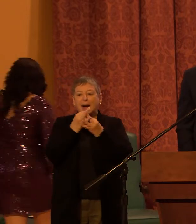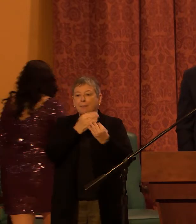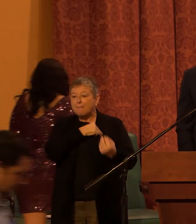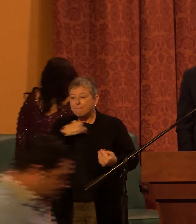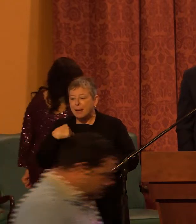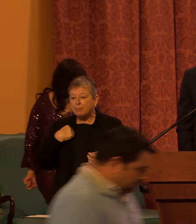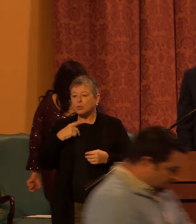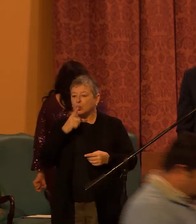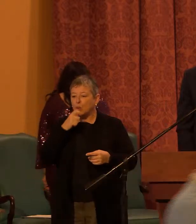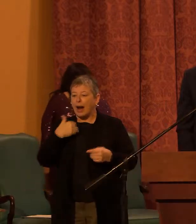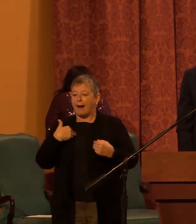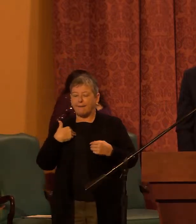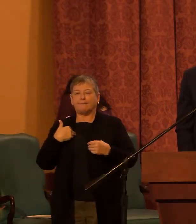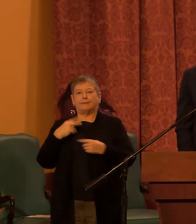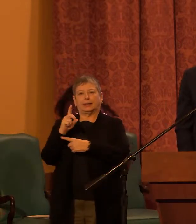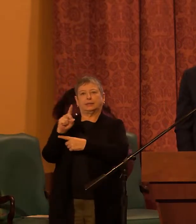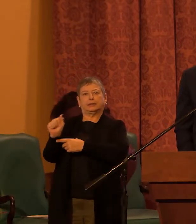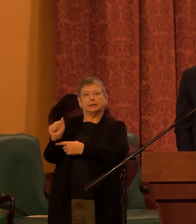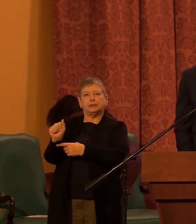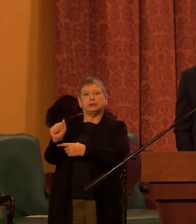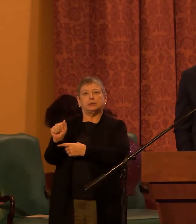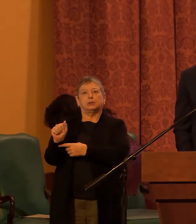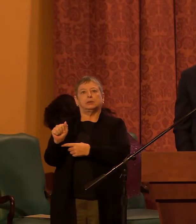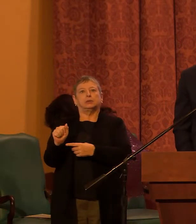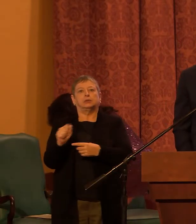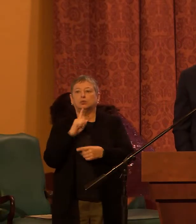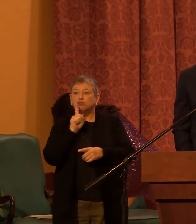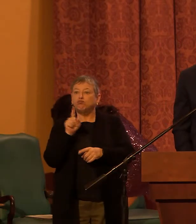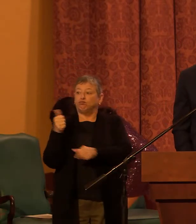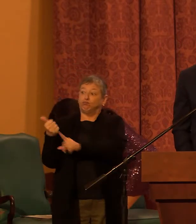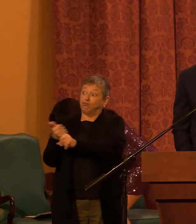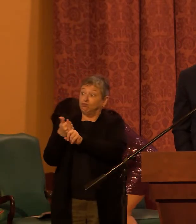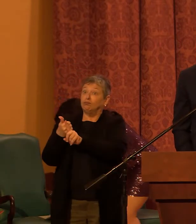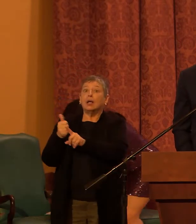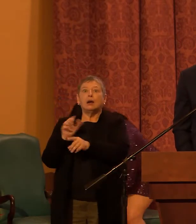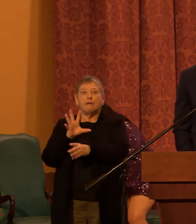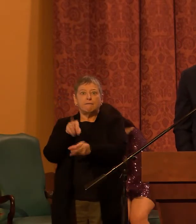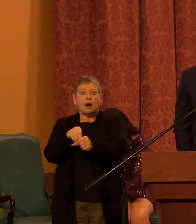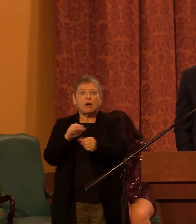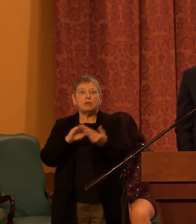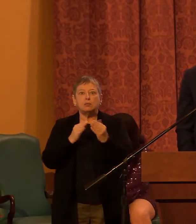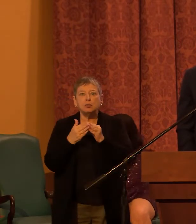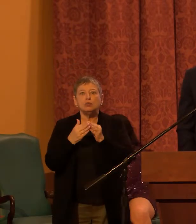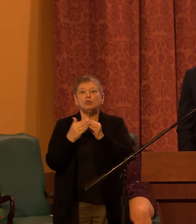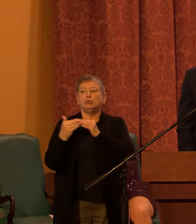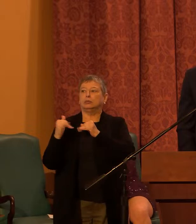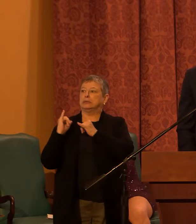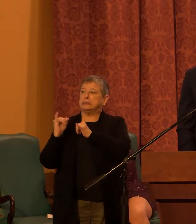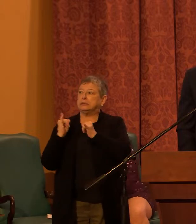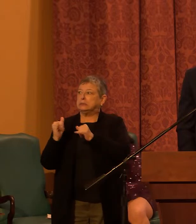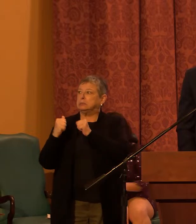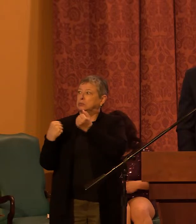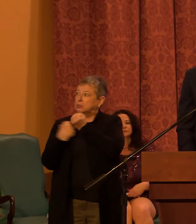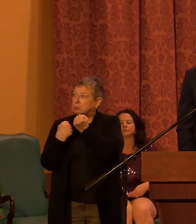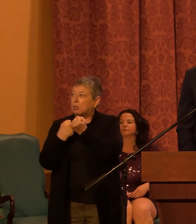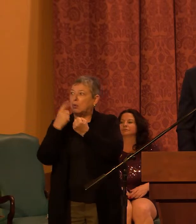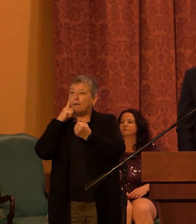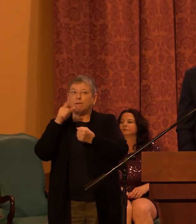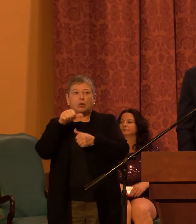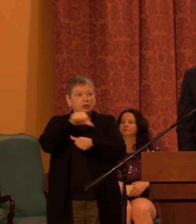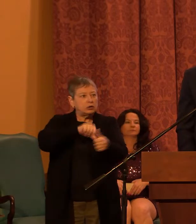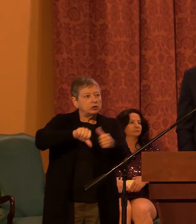with disabilities who, by involvement in the community and mutual support of one another, are example of